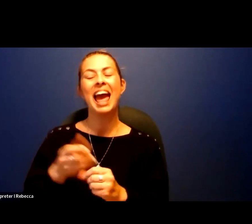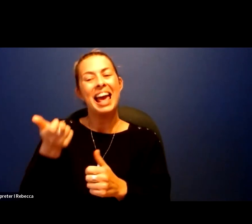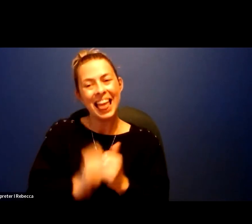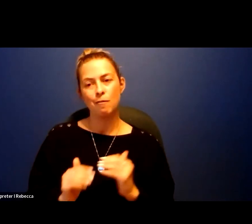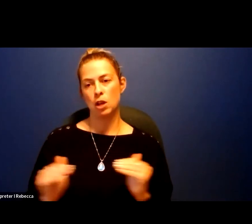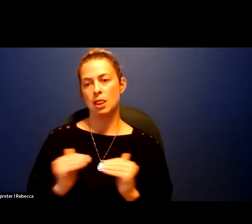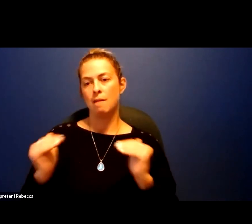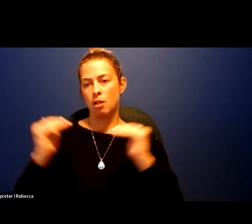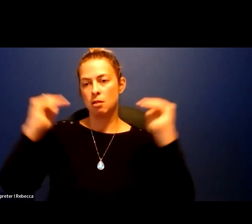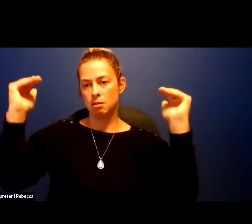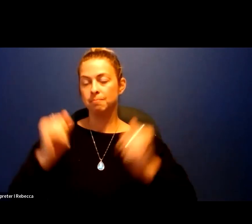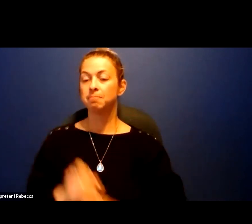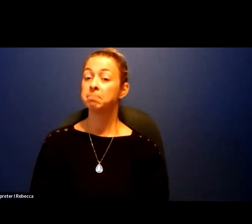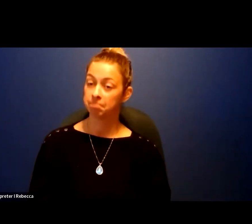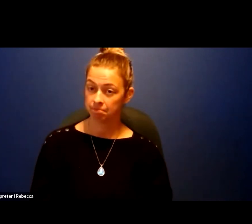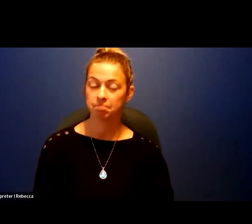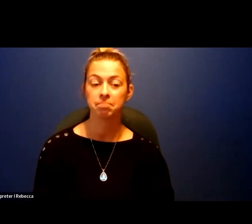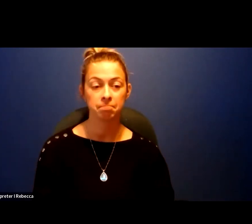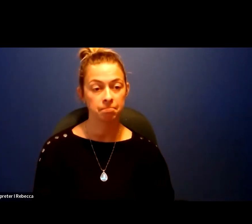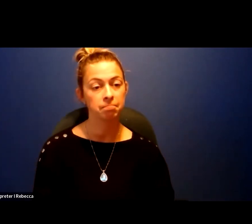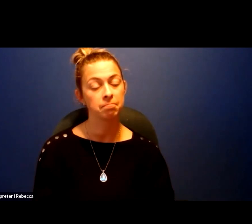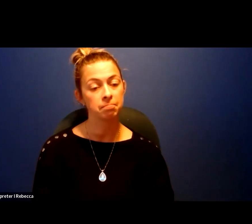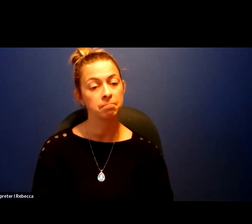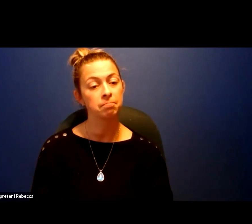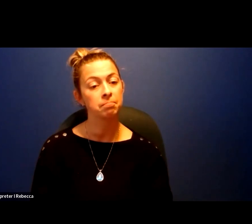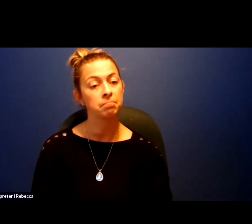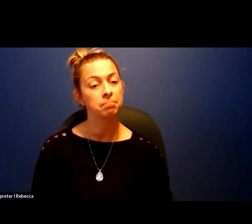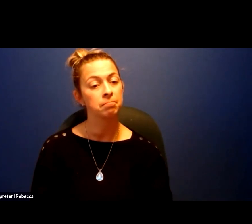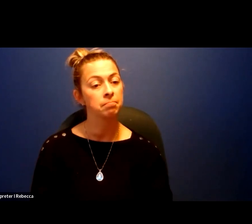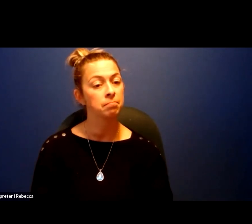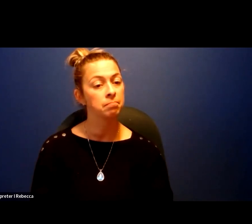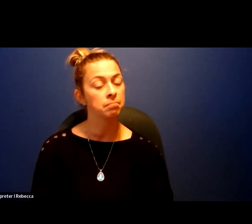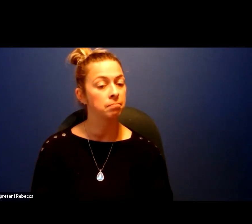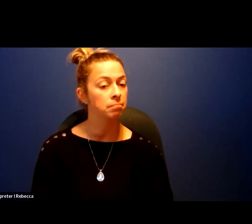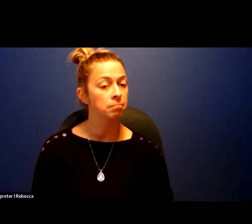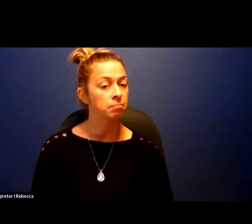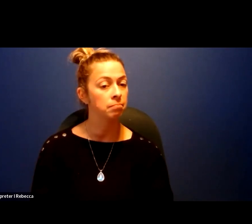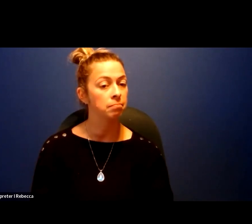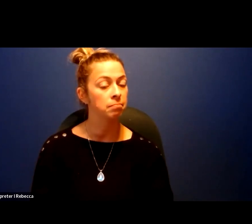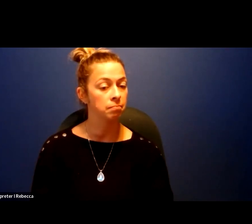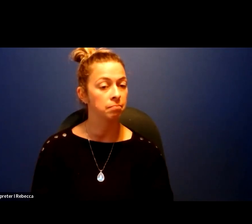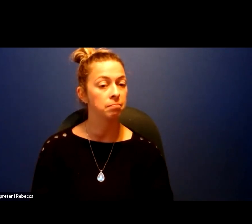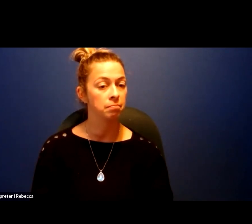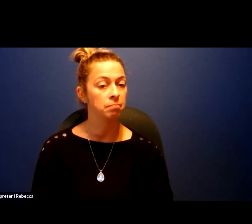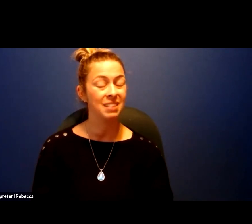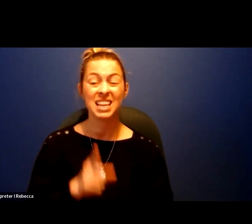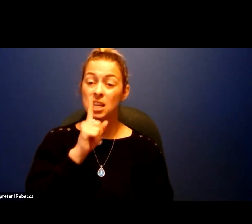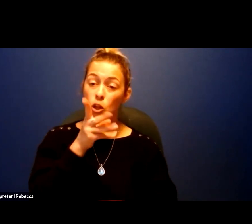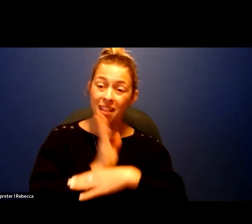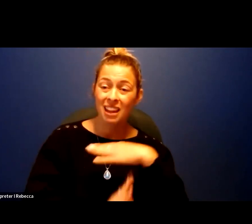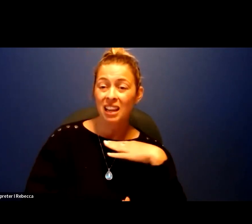Engagement at every level. Thank you. Okay, Dr. Works. I would say humility and